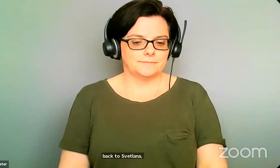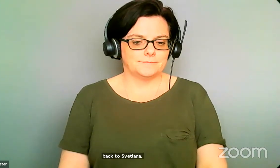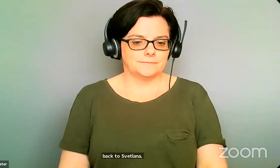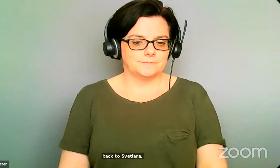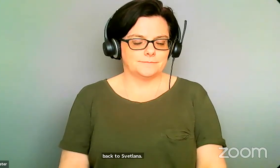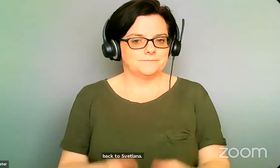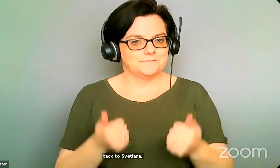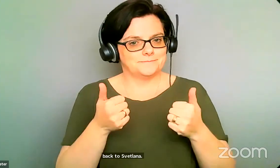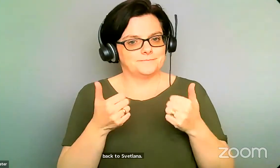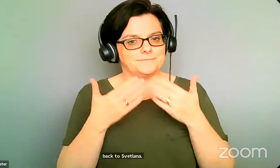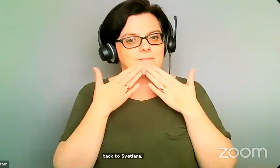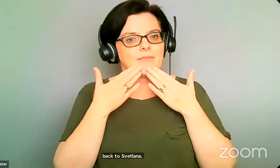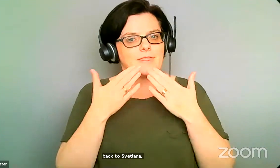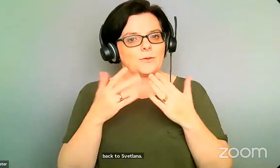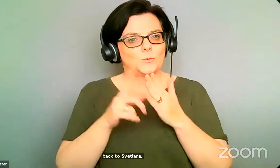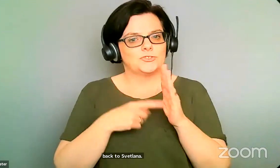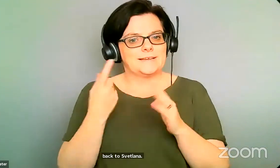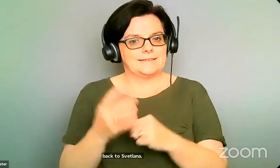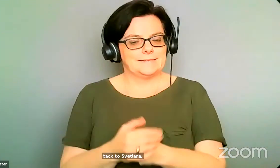Thanks, Jenny.